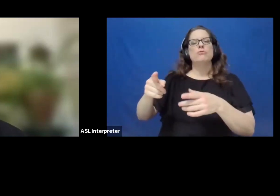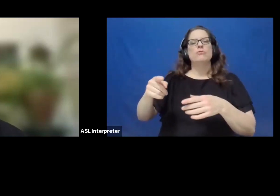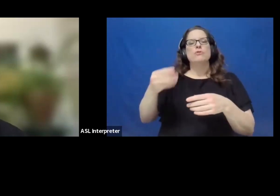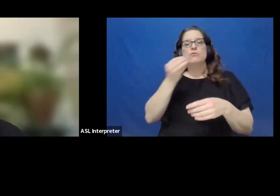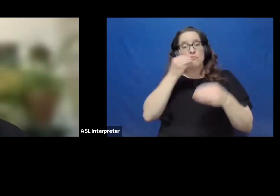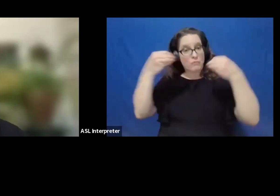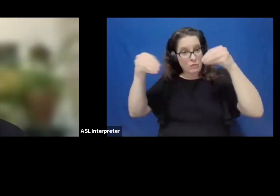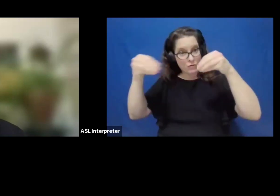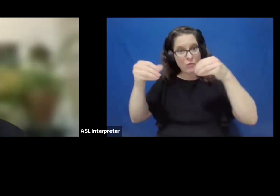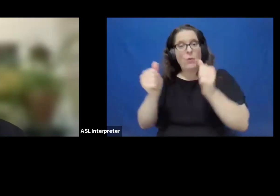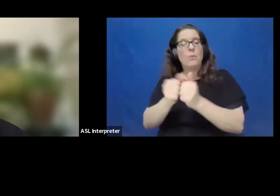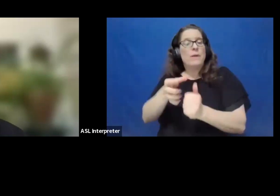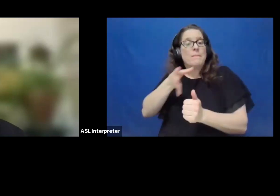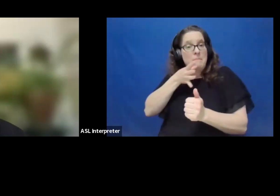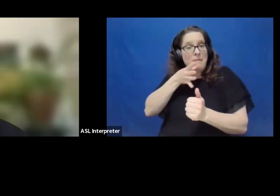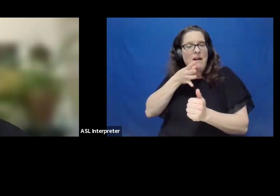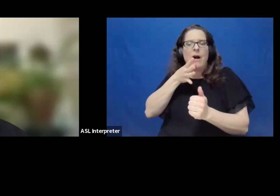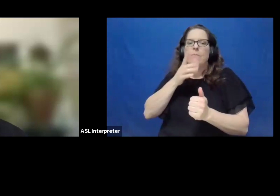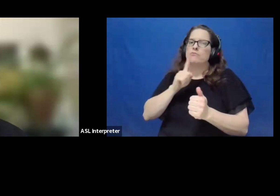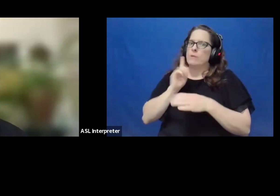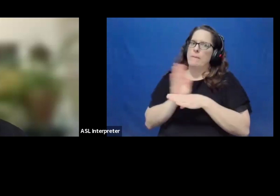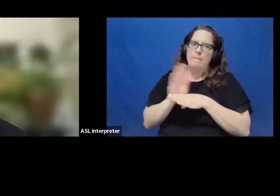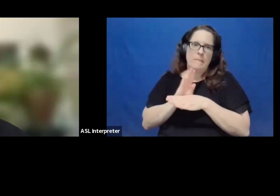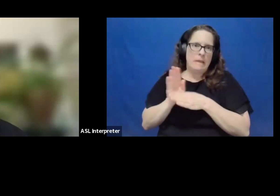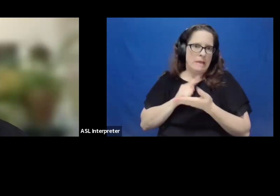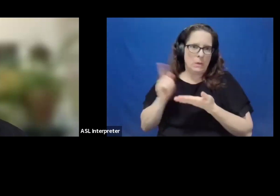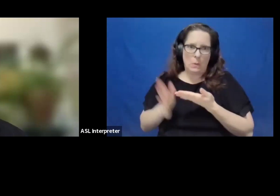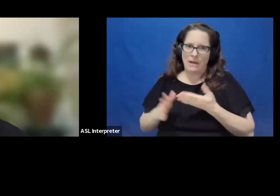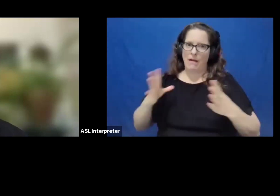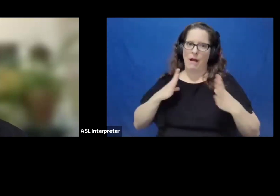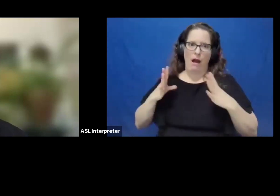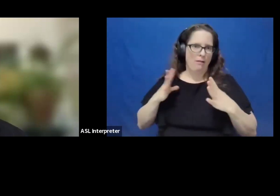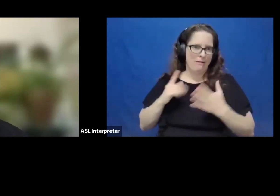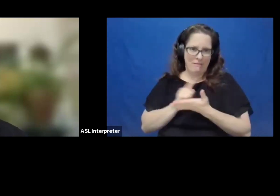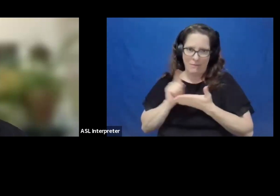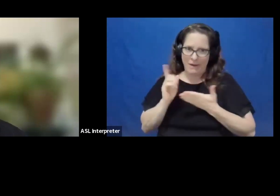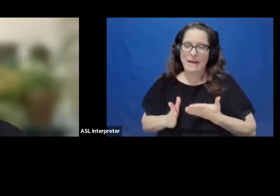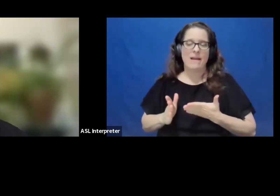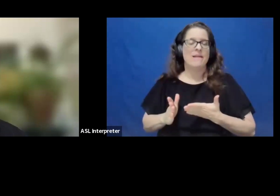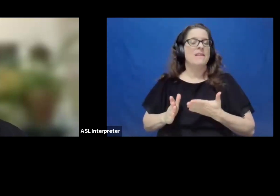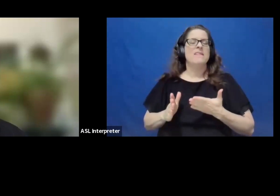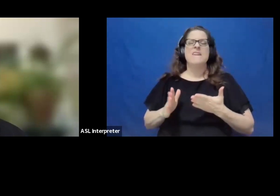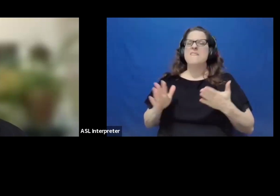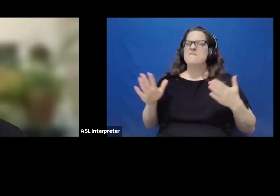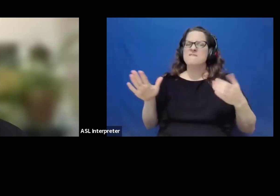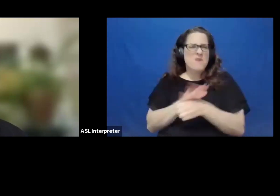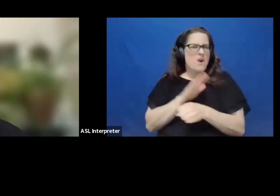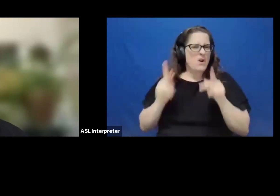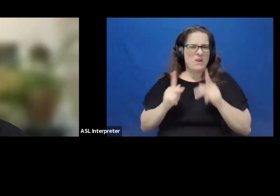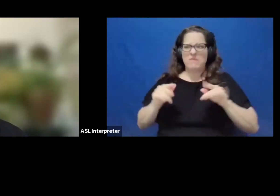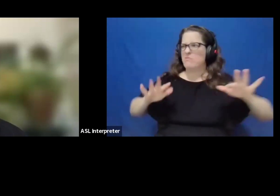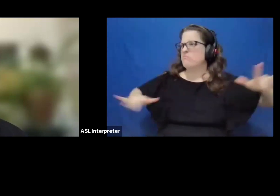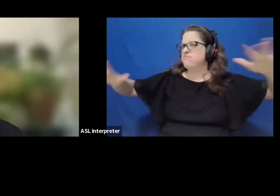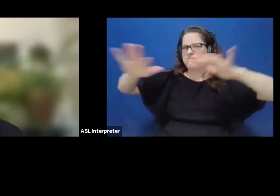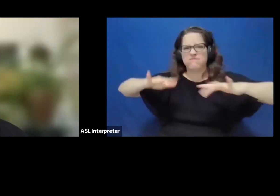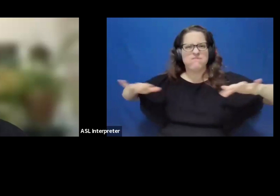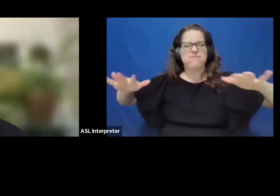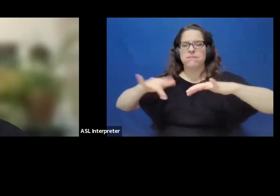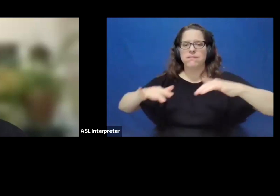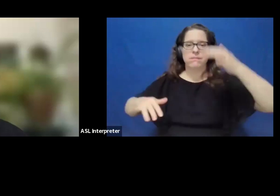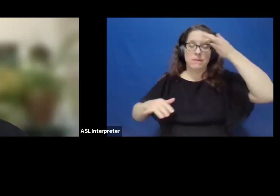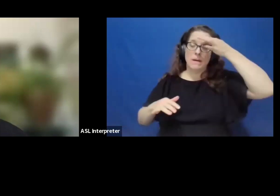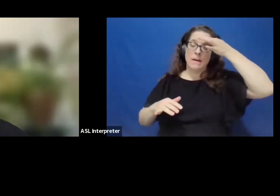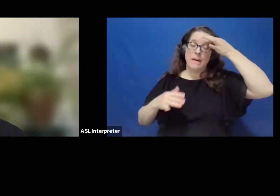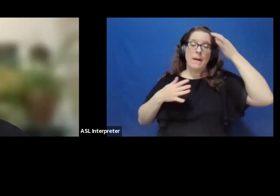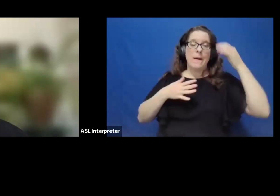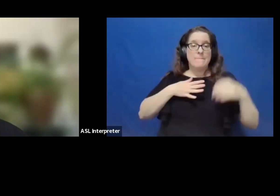mom. And the place was jam-packed with people. And her mother said, "Oh, Nora, I get